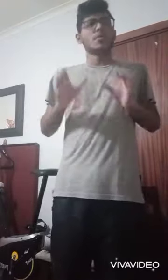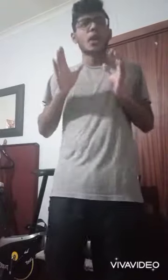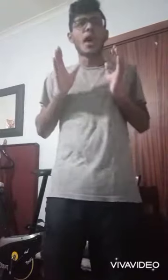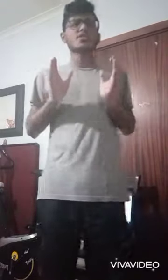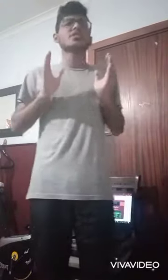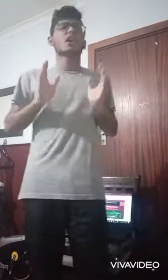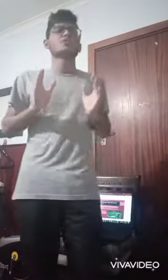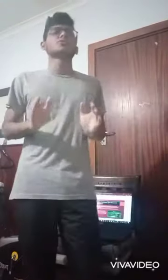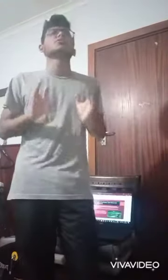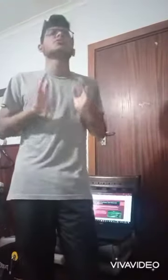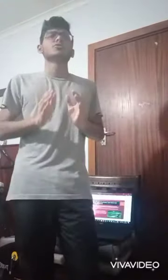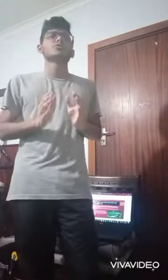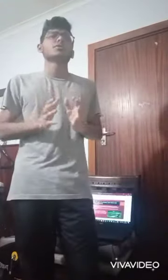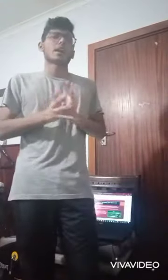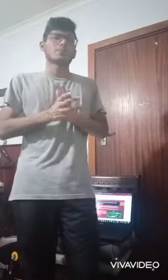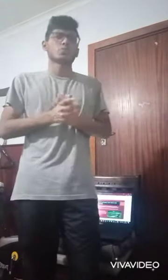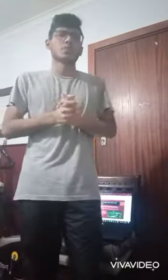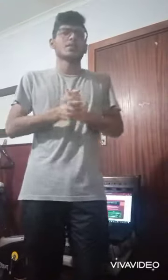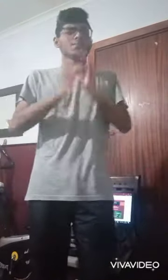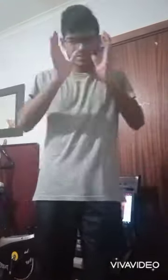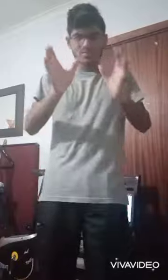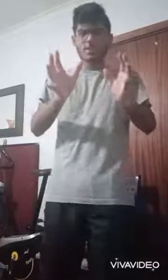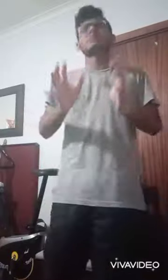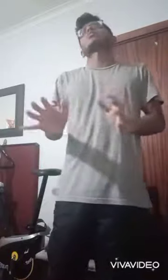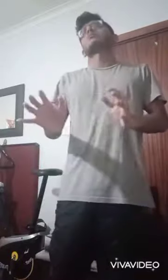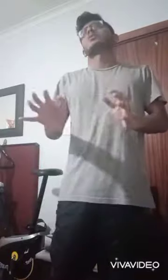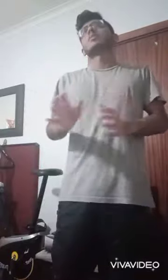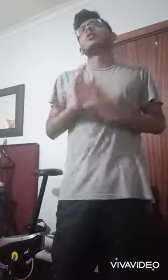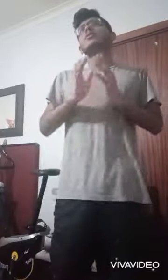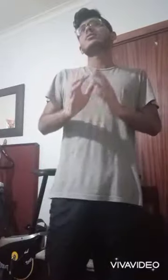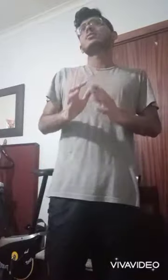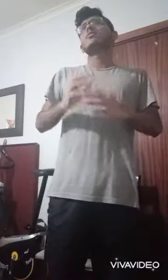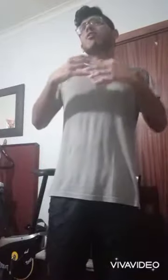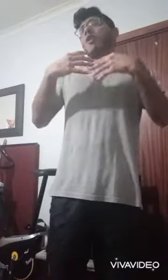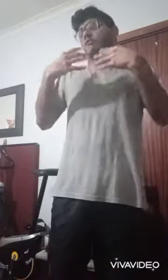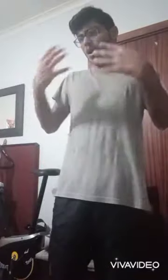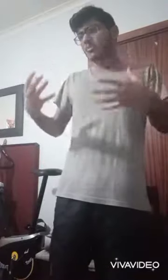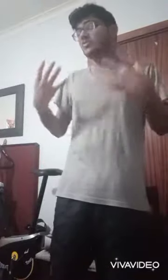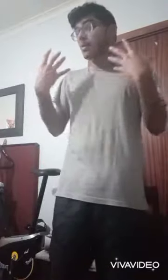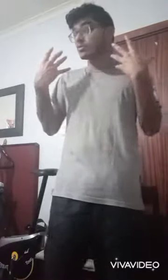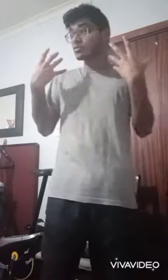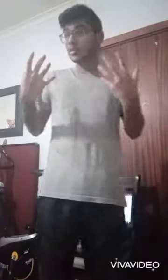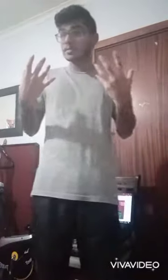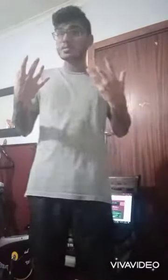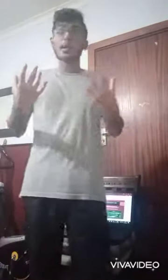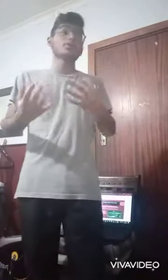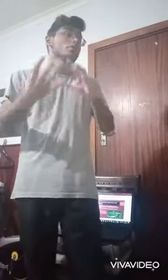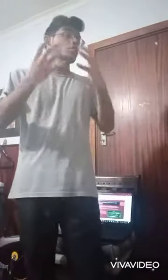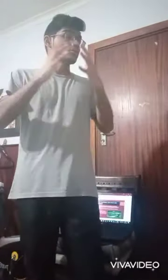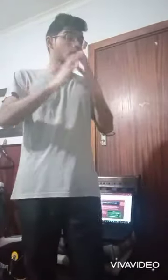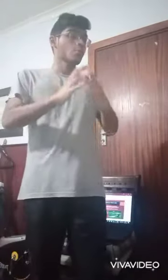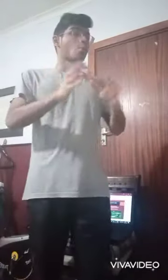Now agricultural pollution comes with pesticides mostly. You see, for farmers use pesticides to keep away